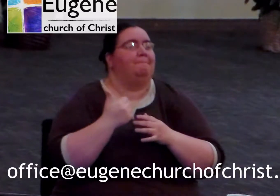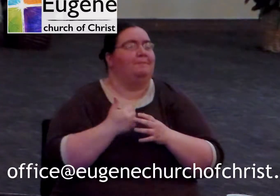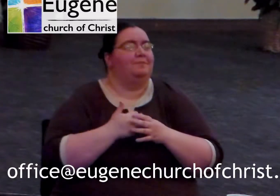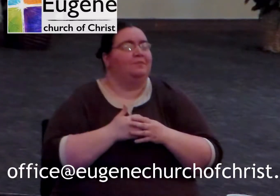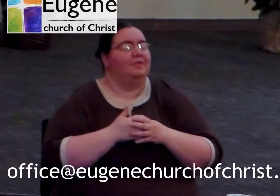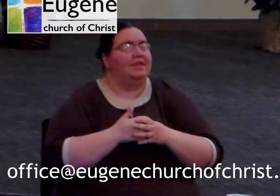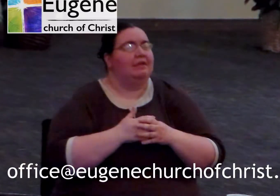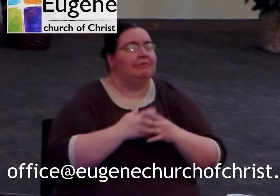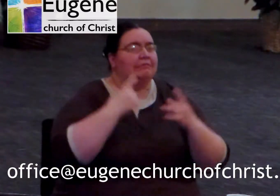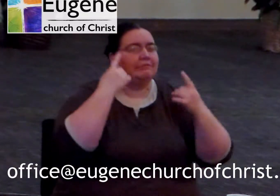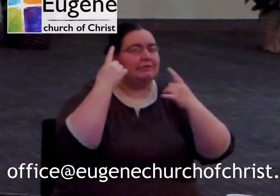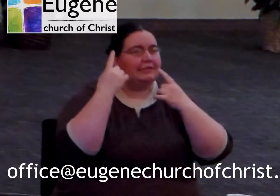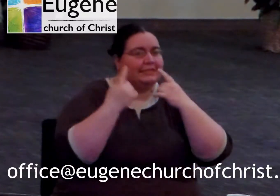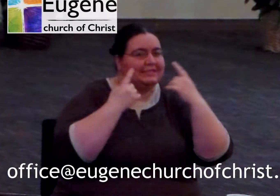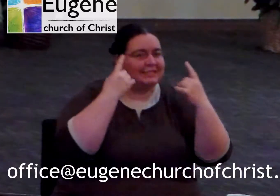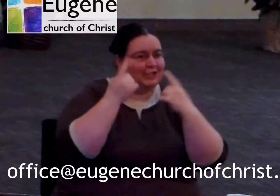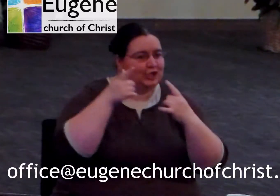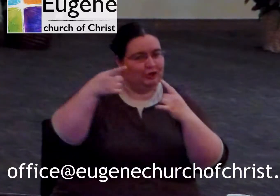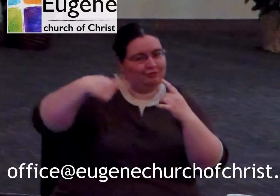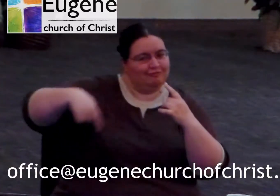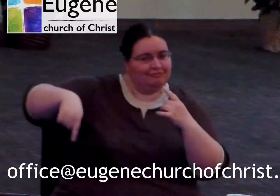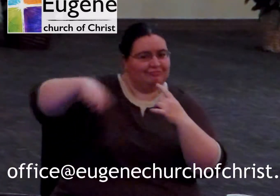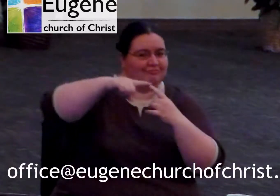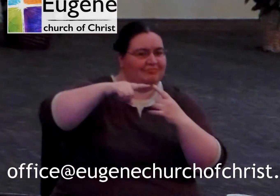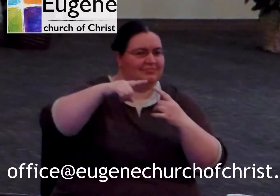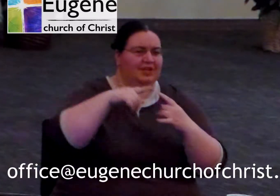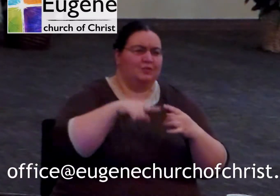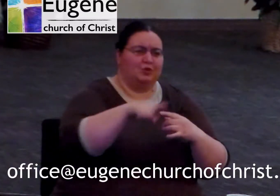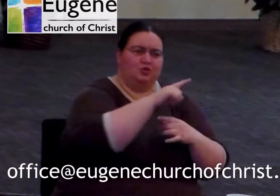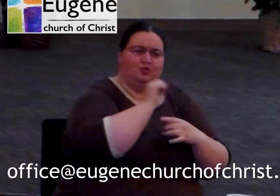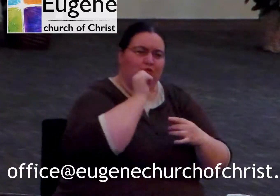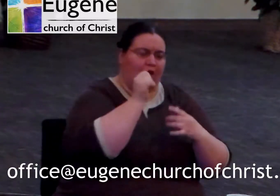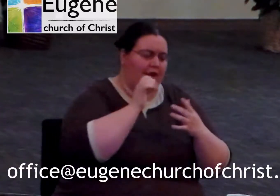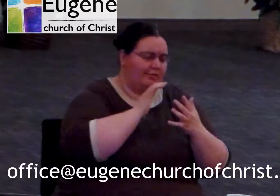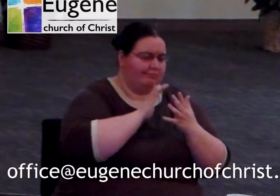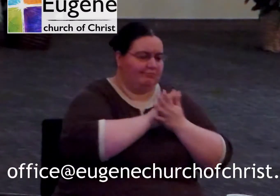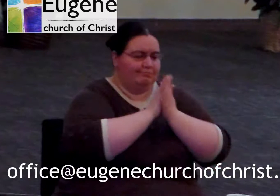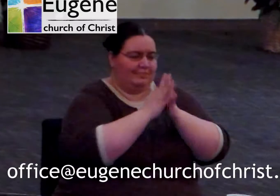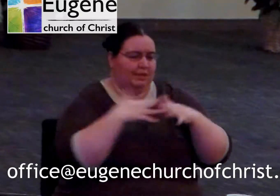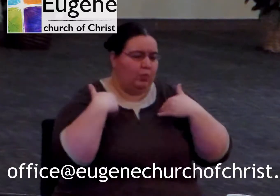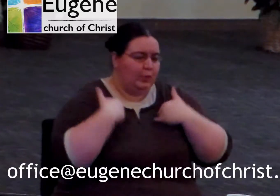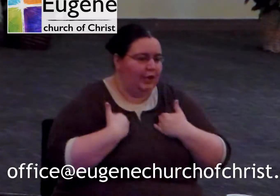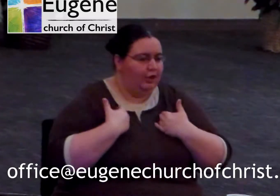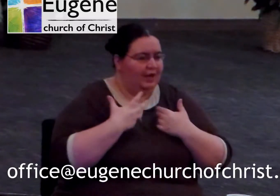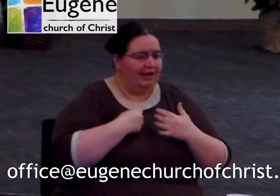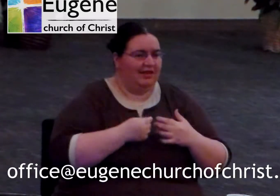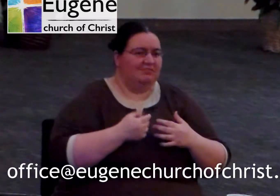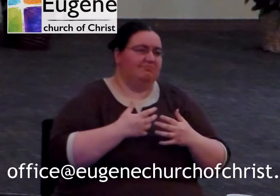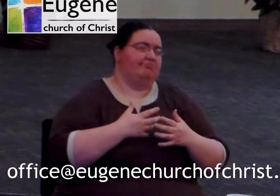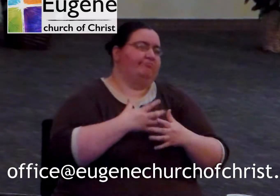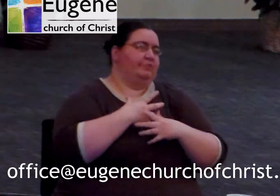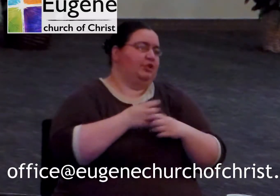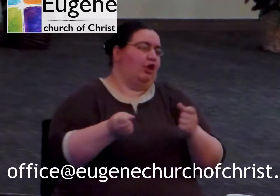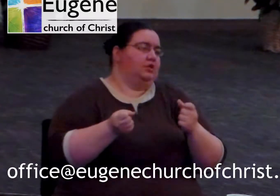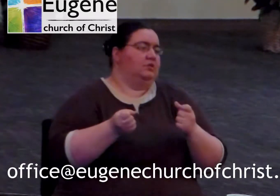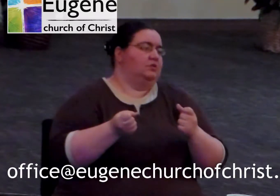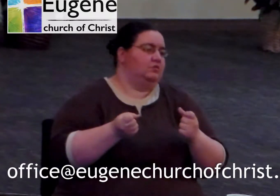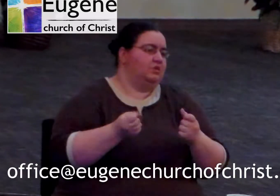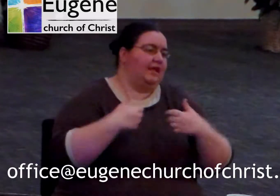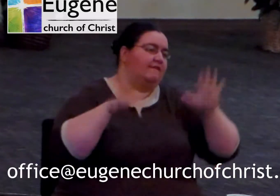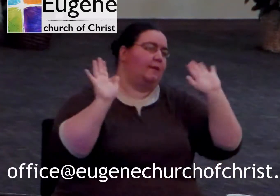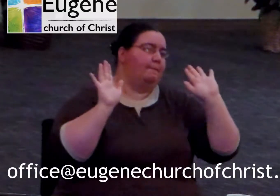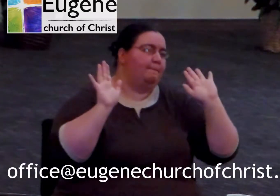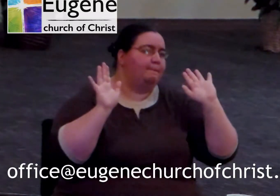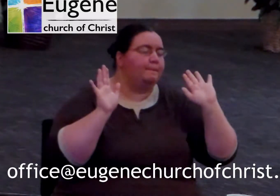the word of encouragement that addresses you as sons. My son, do not make light of the Lord's discipline. Do not lose heart